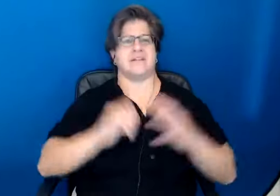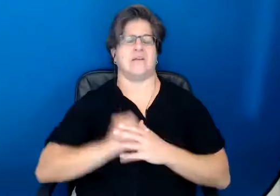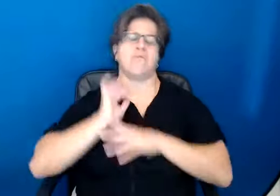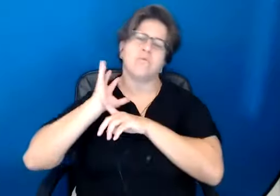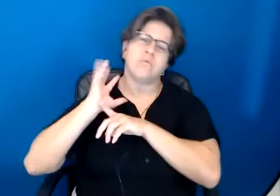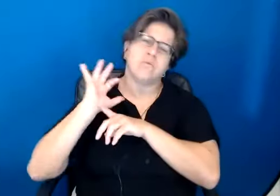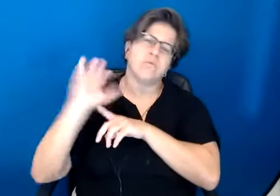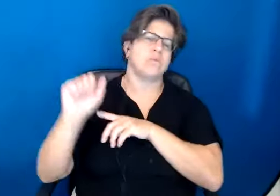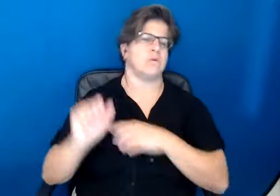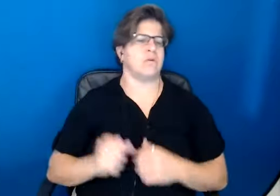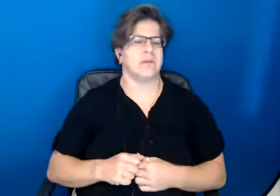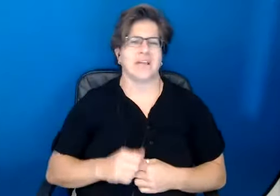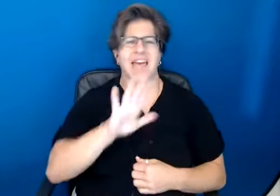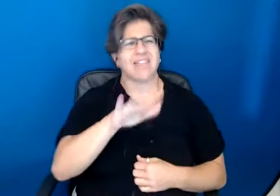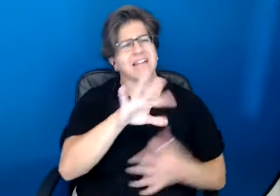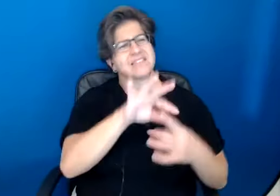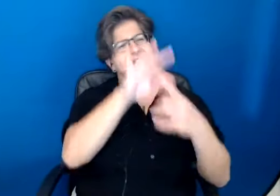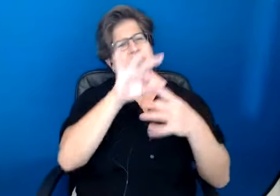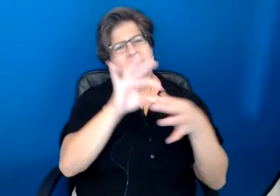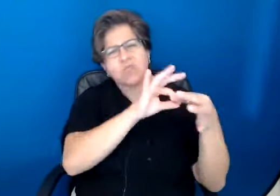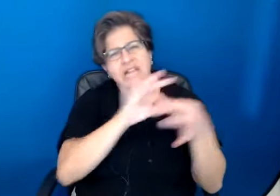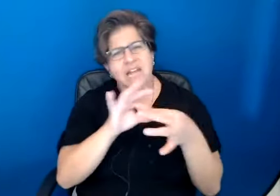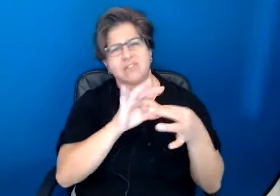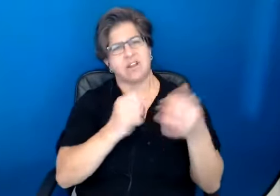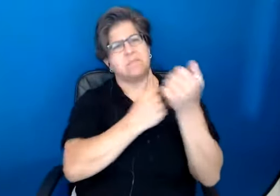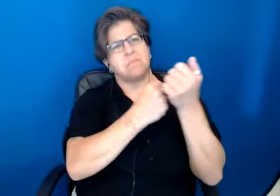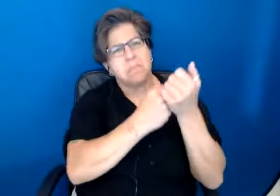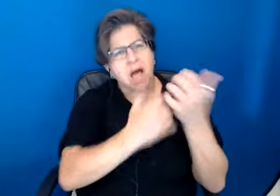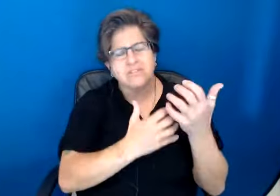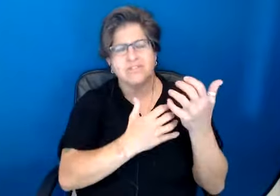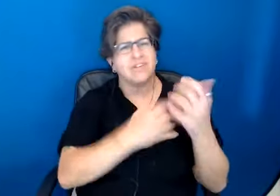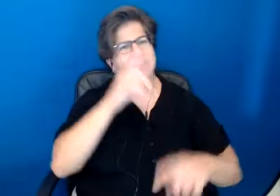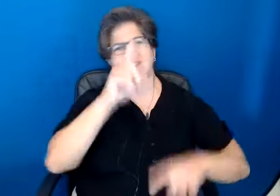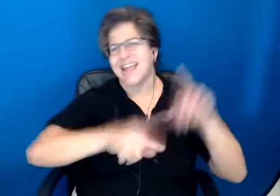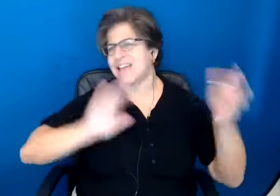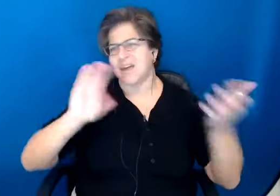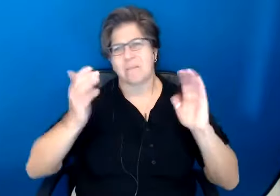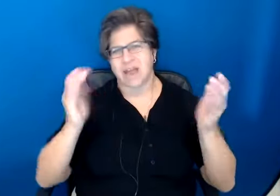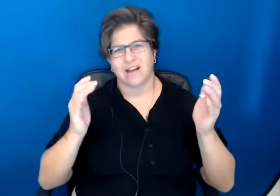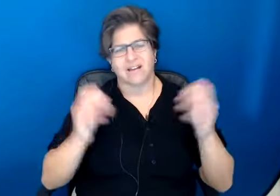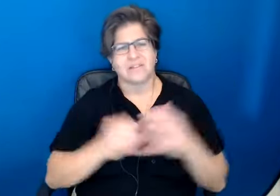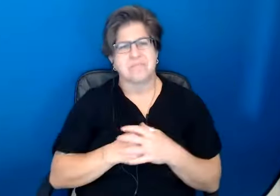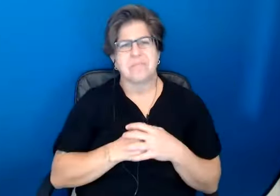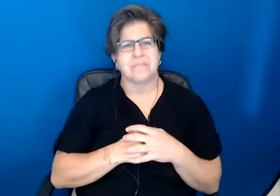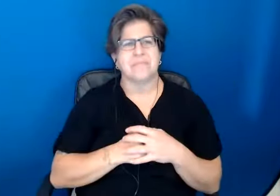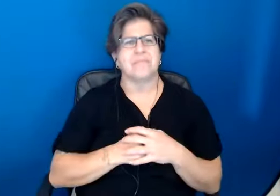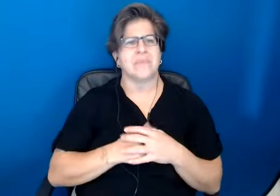and Rick J? I'm like, who put me on after them? Were they wanting to cause me stress? I'm just